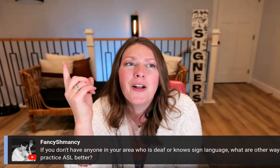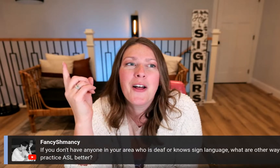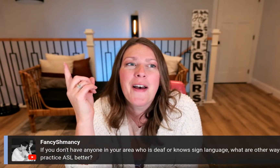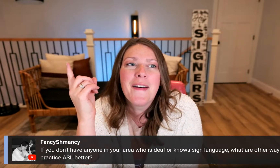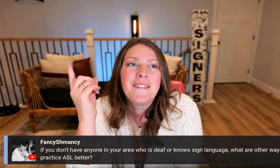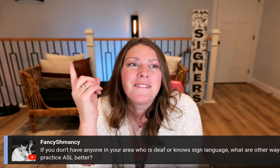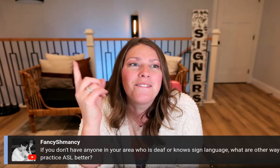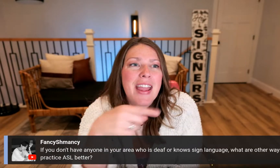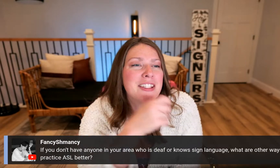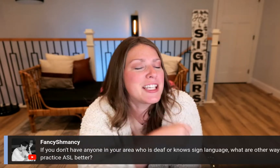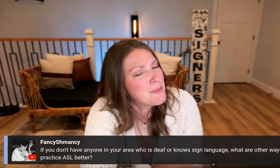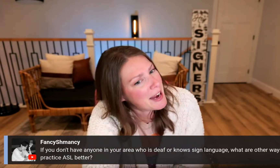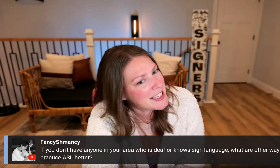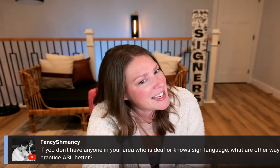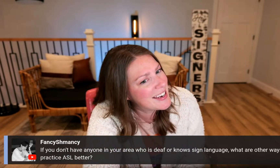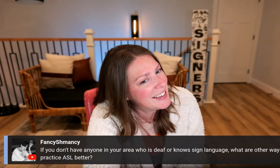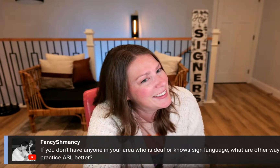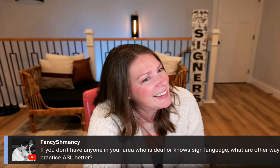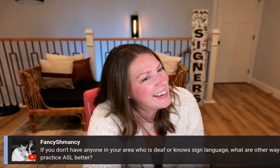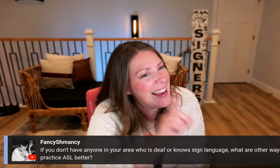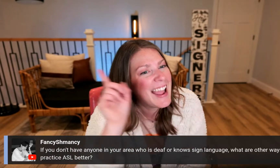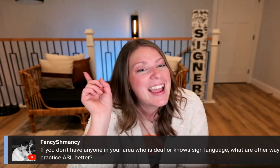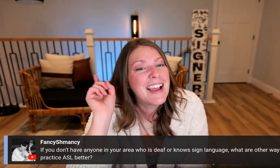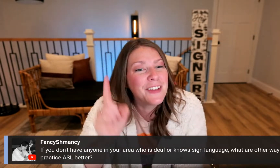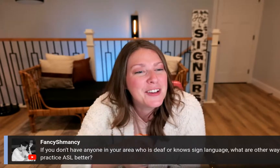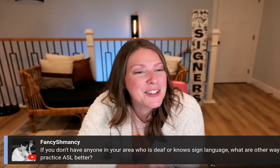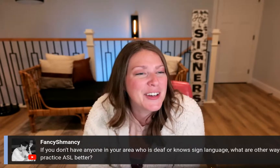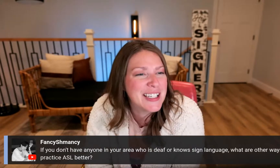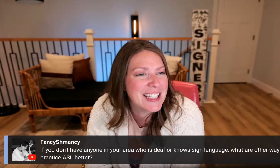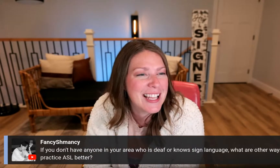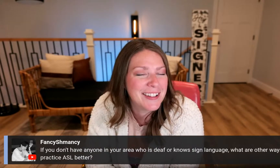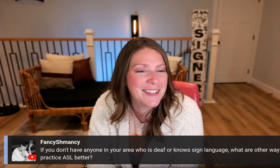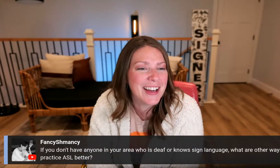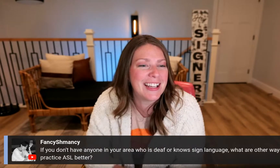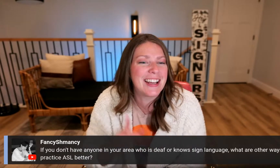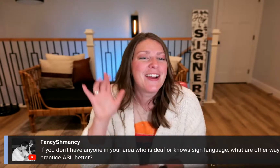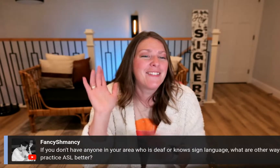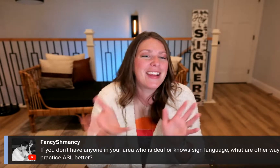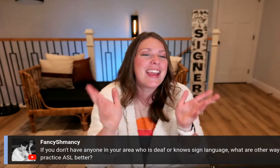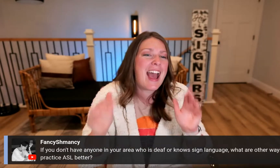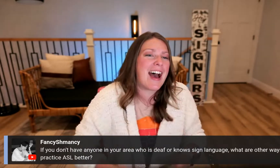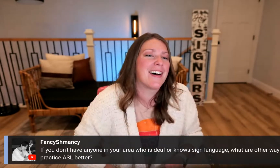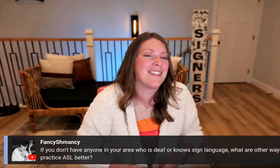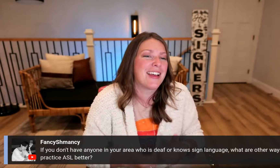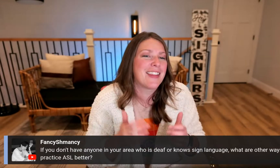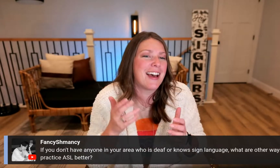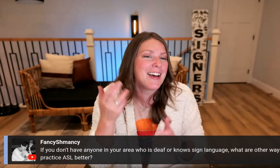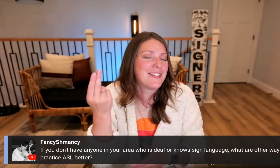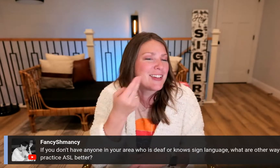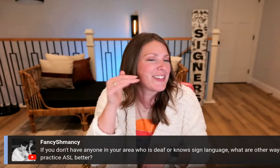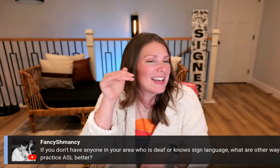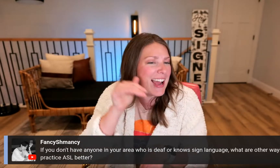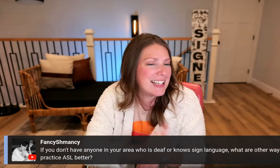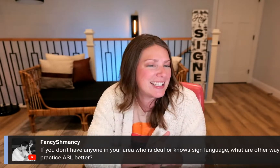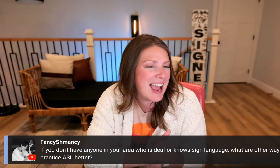Well, fancy schmancy. If you joined Accelerated, we have Thursday night